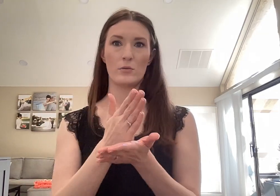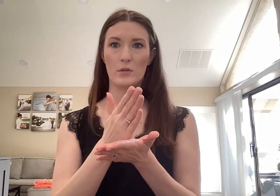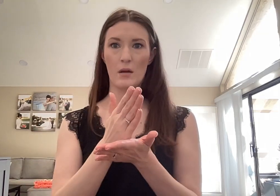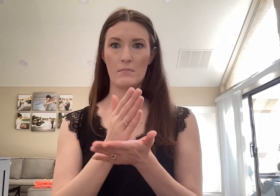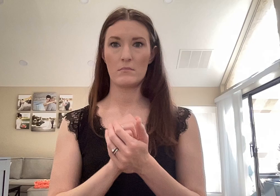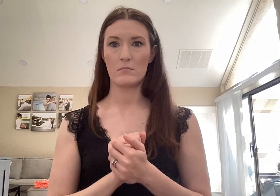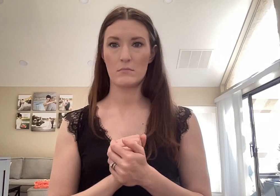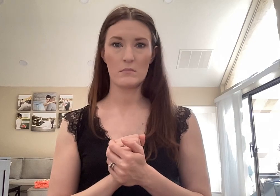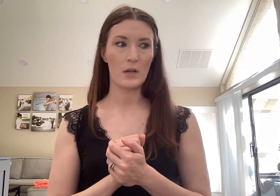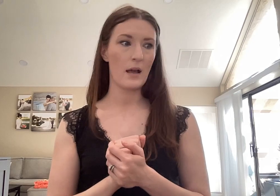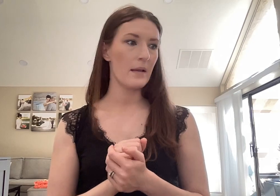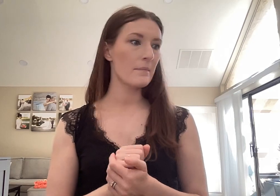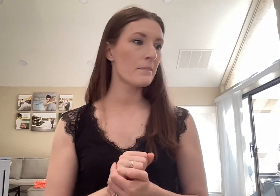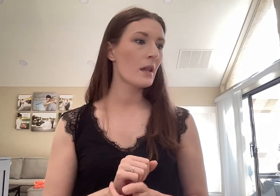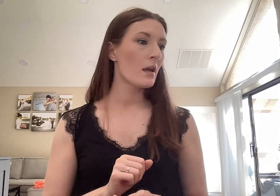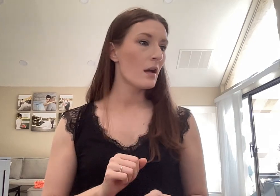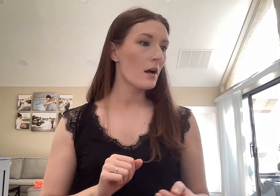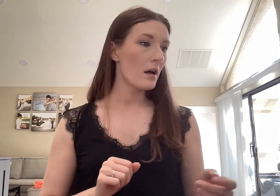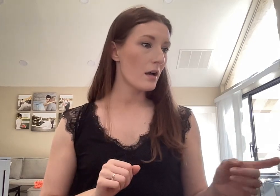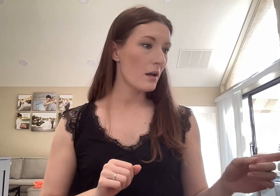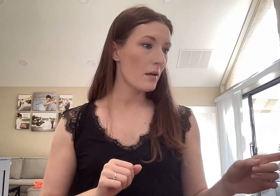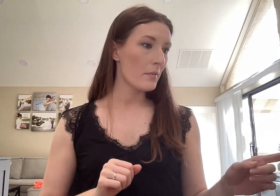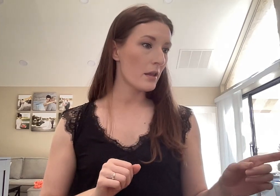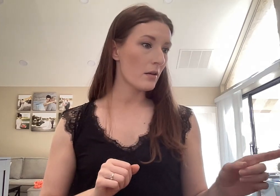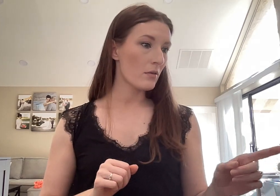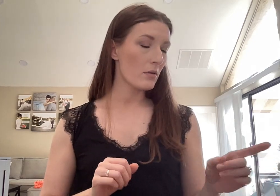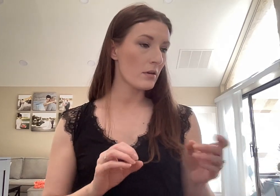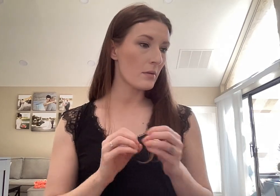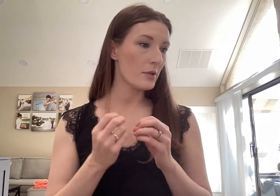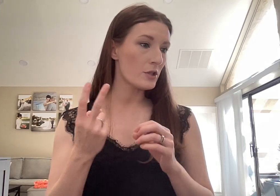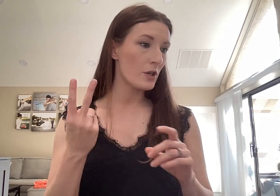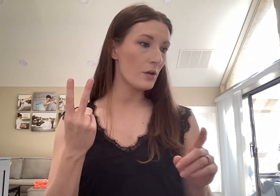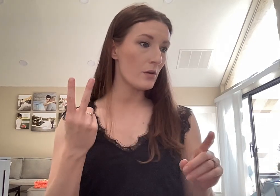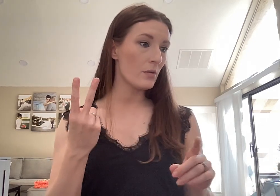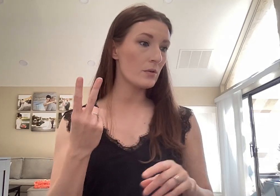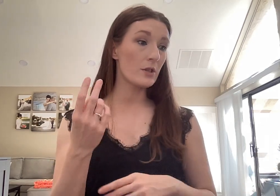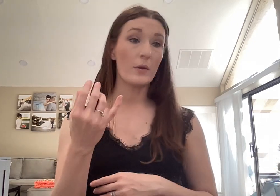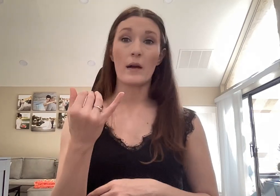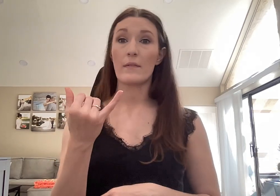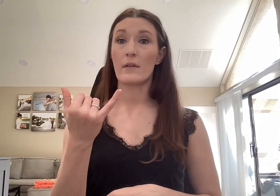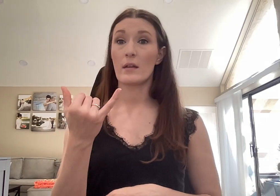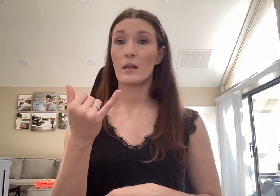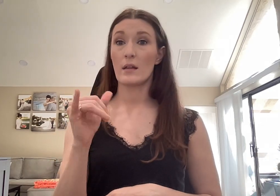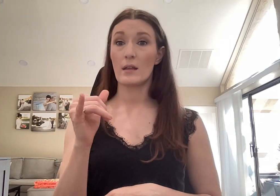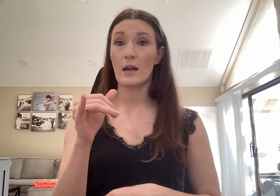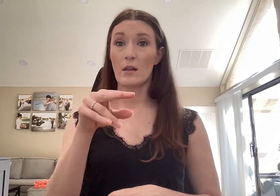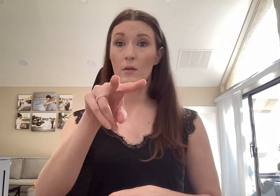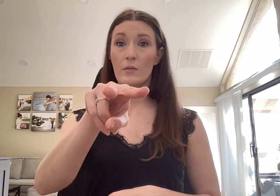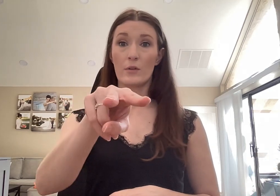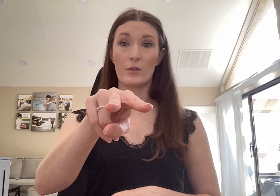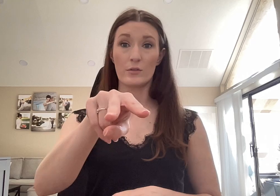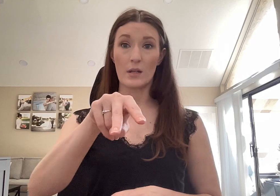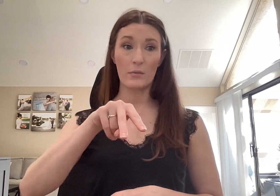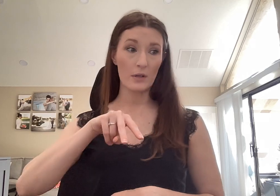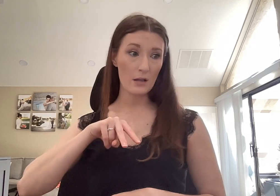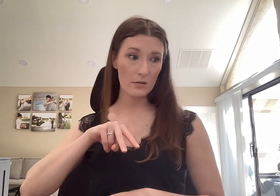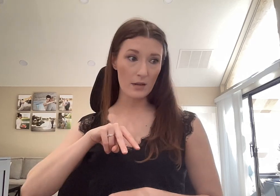stop. Okay? Illegal, number 2, so you have yellow, your double yellow